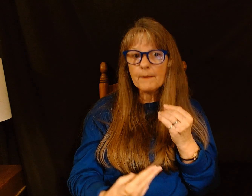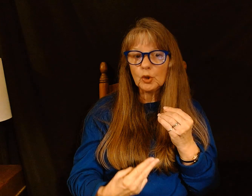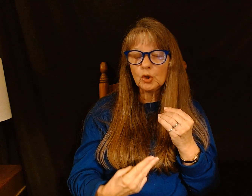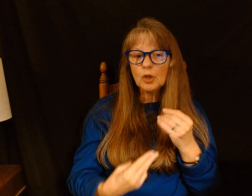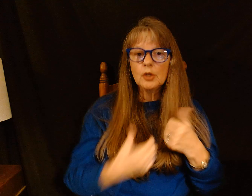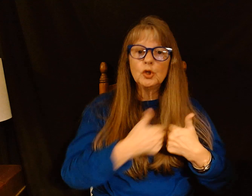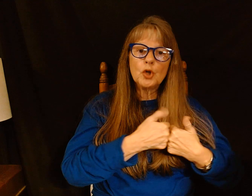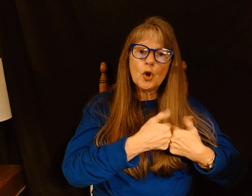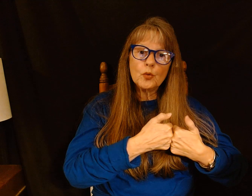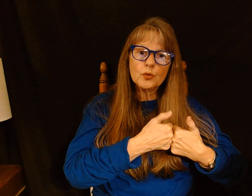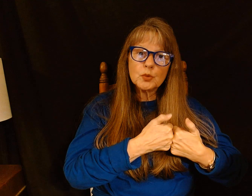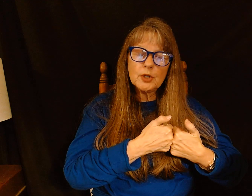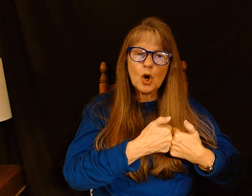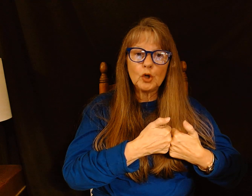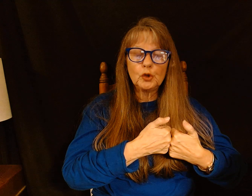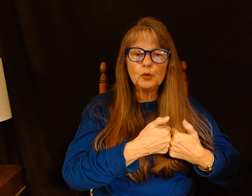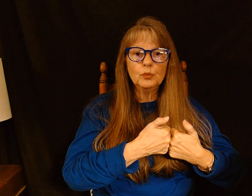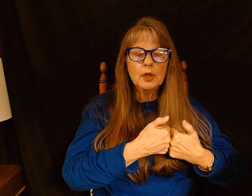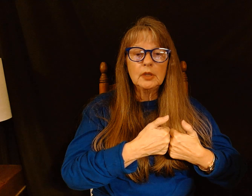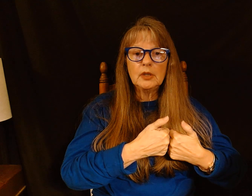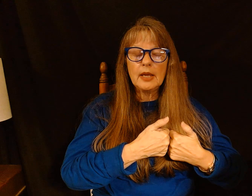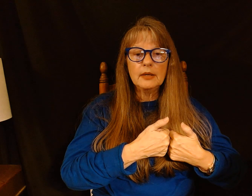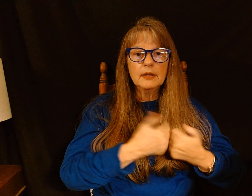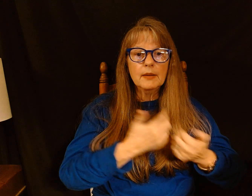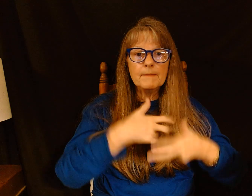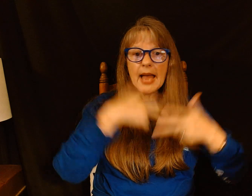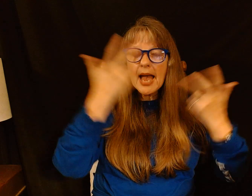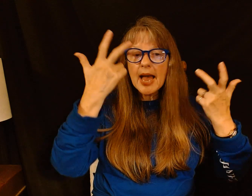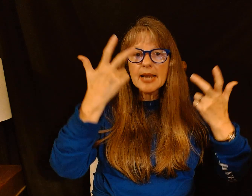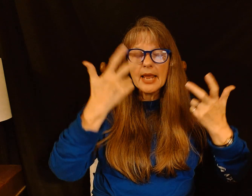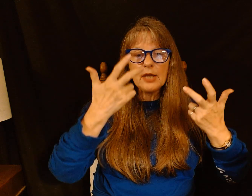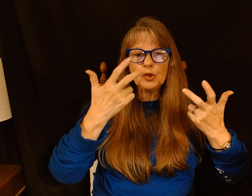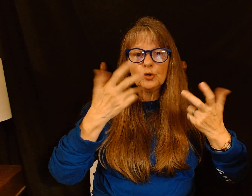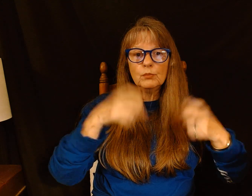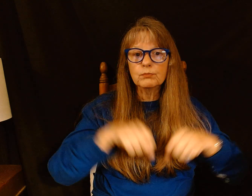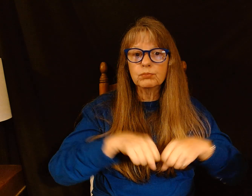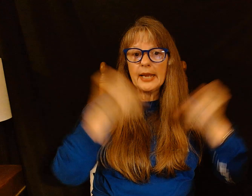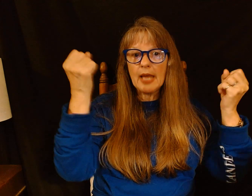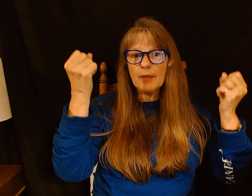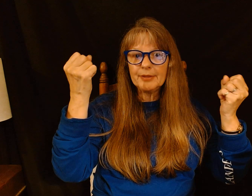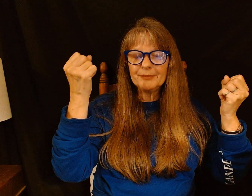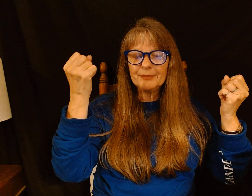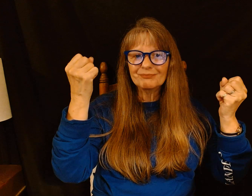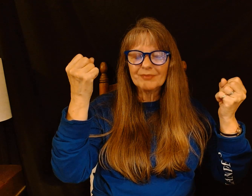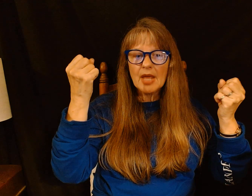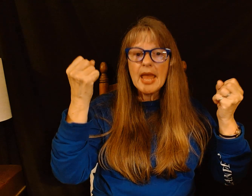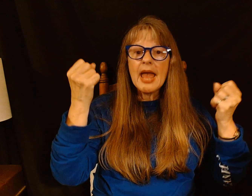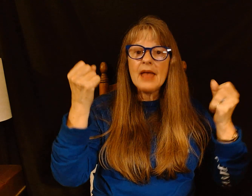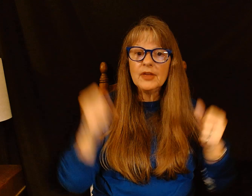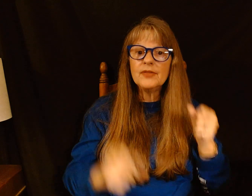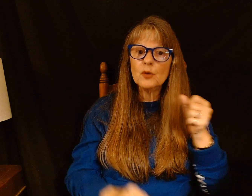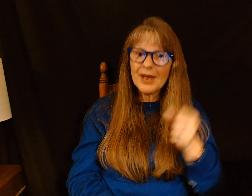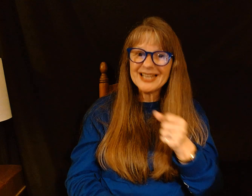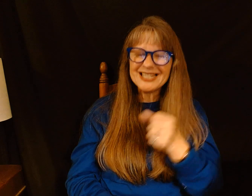couple, sweetheart, you get mad and you break up, and then they